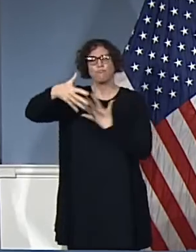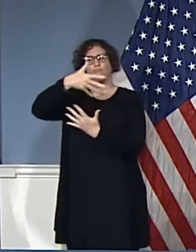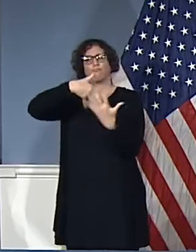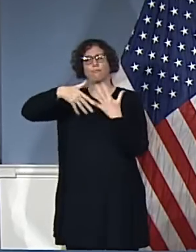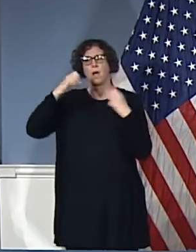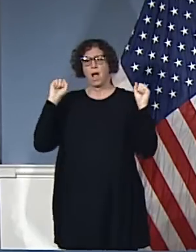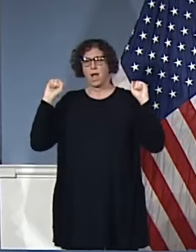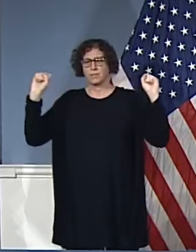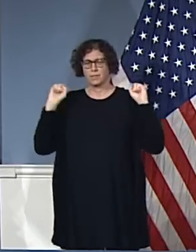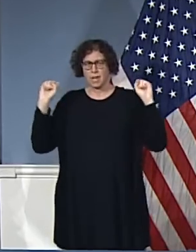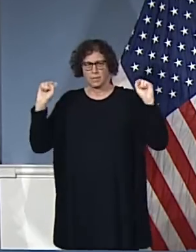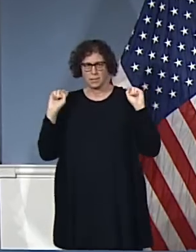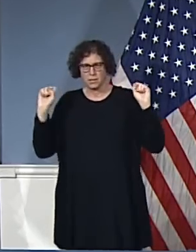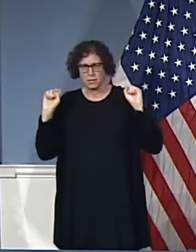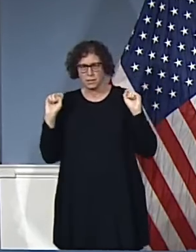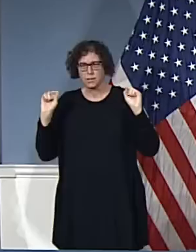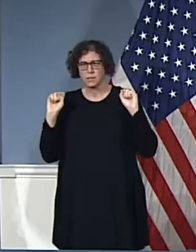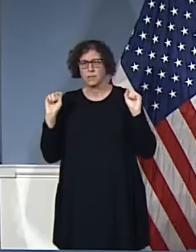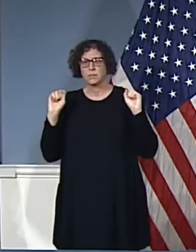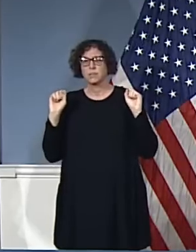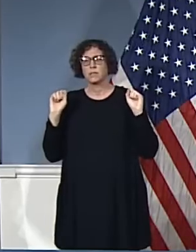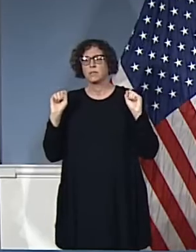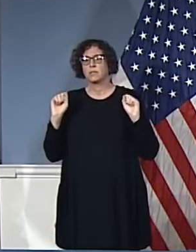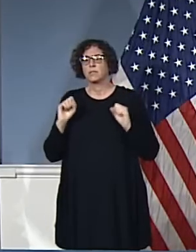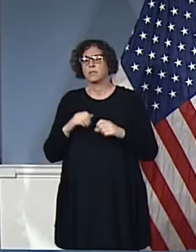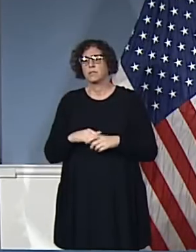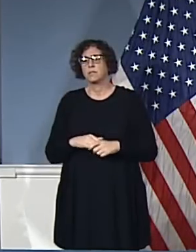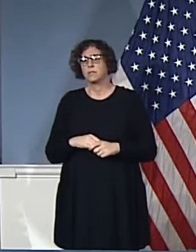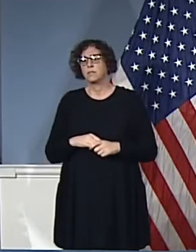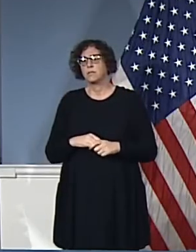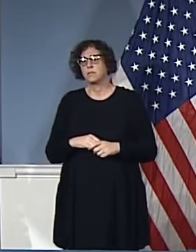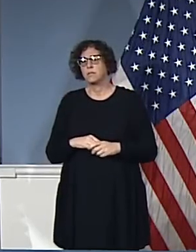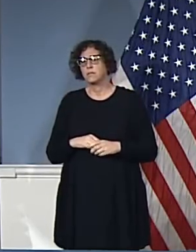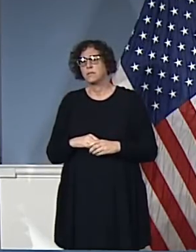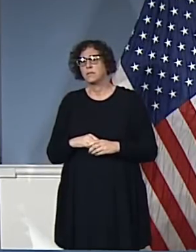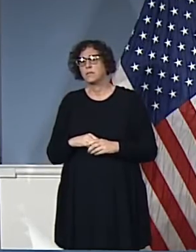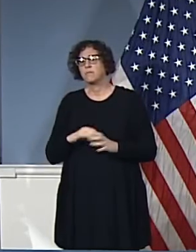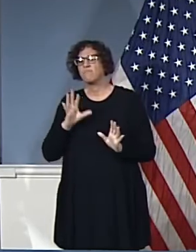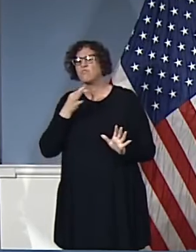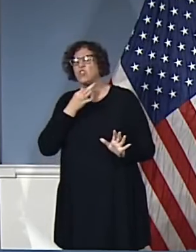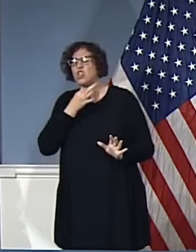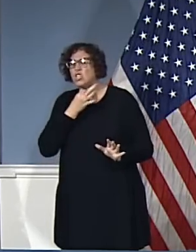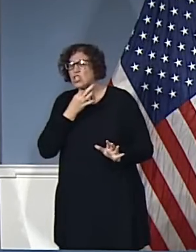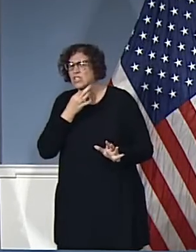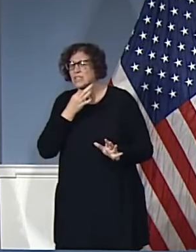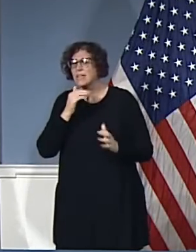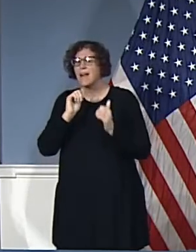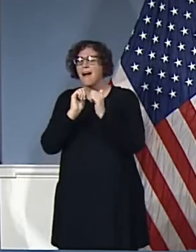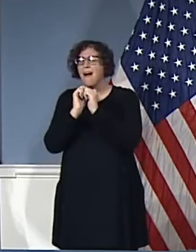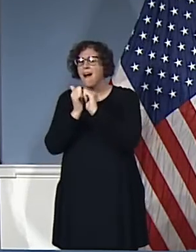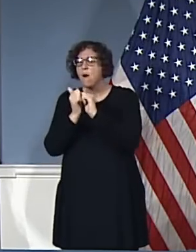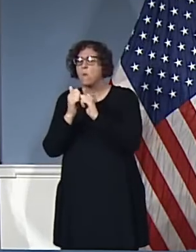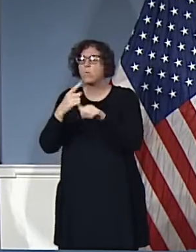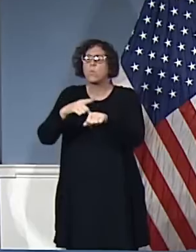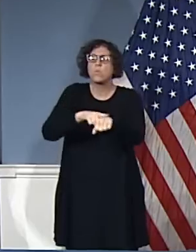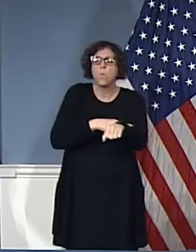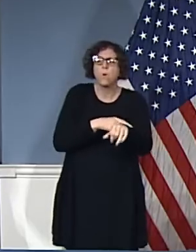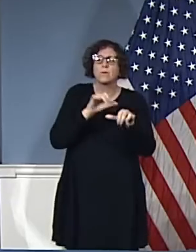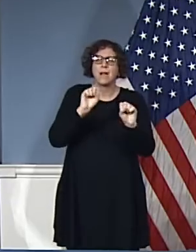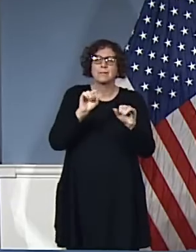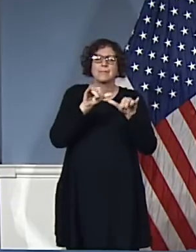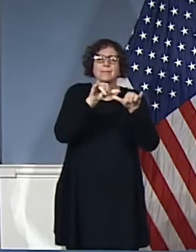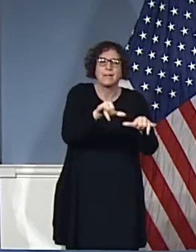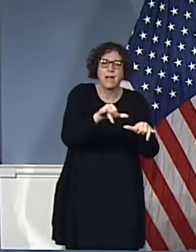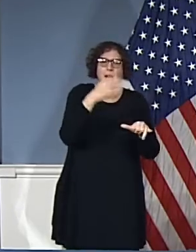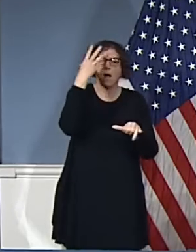wanted to see if there's any sort of understanding as far as what the cutoff would be, how much time is enough time, and